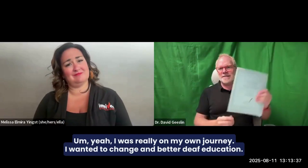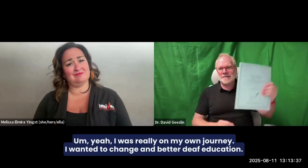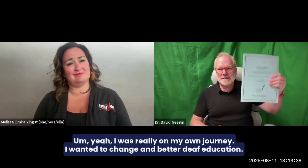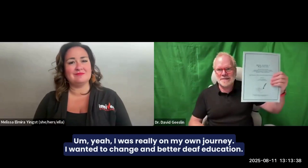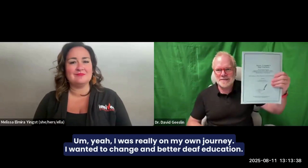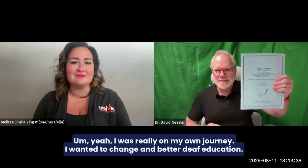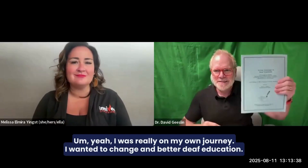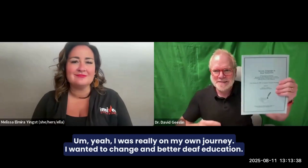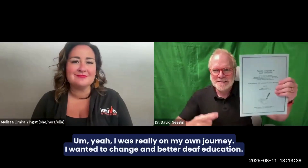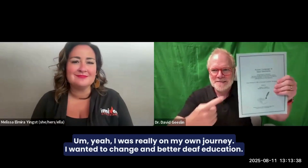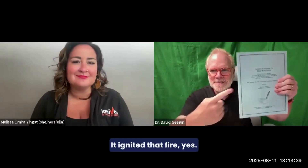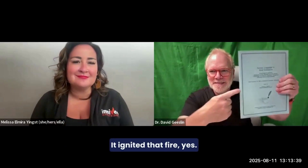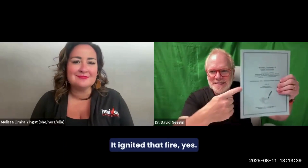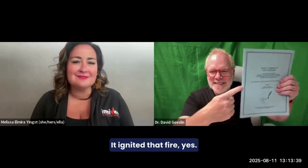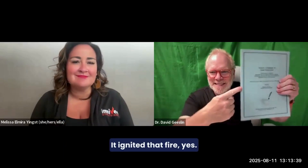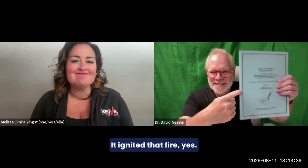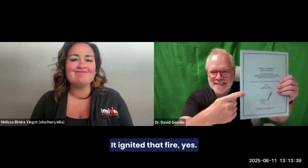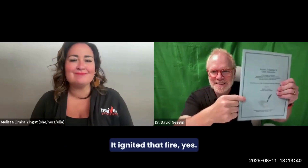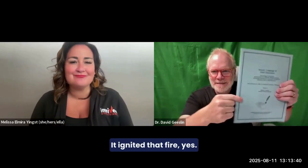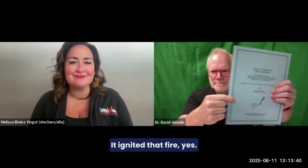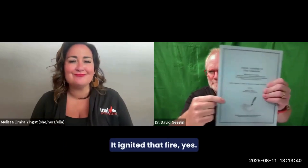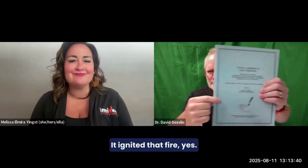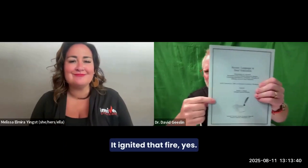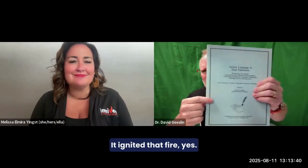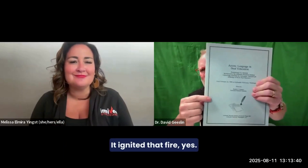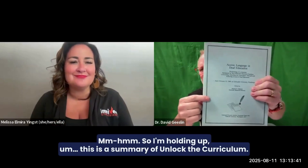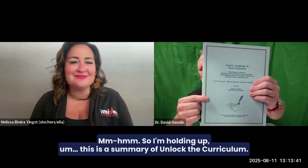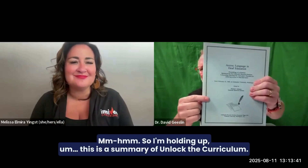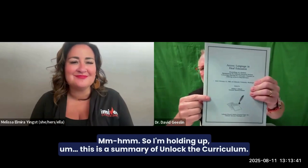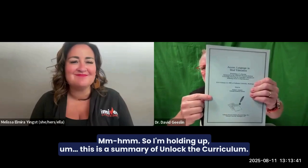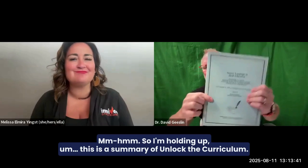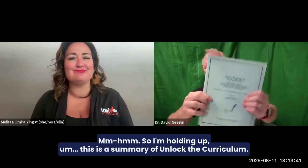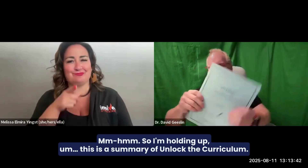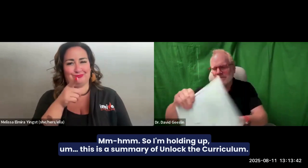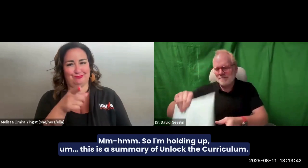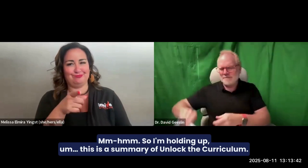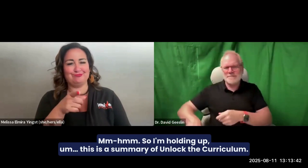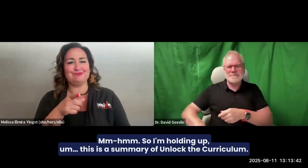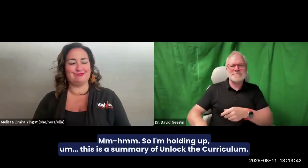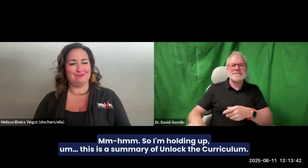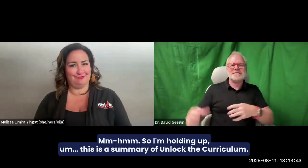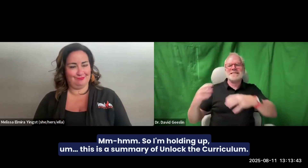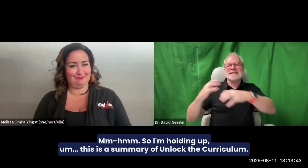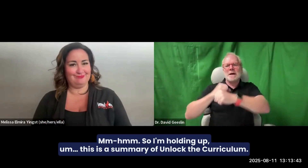to change and better deaf education. It ignited that fire. Yes. hmm